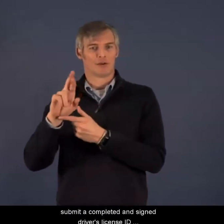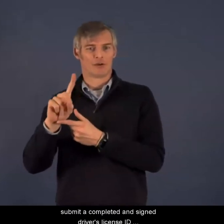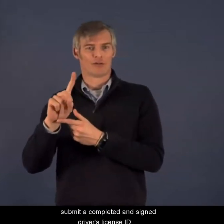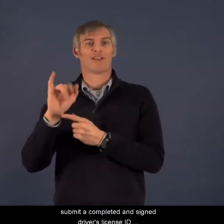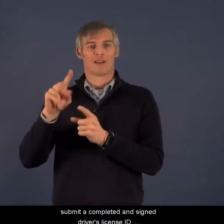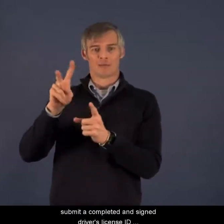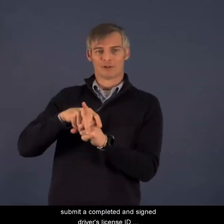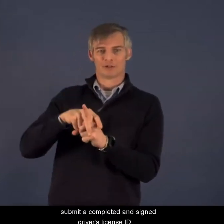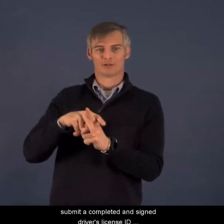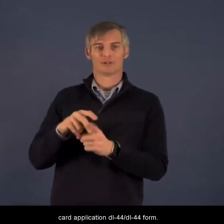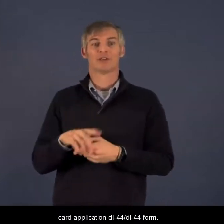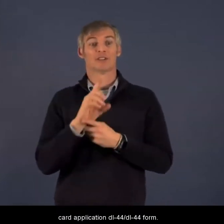card application,